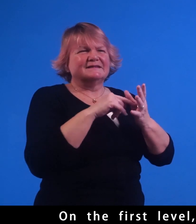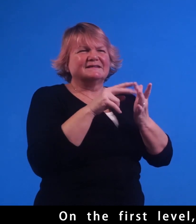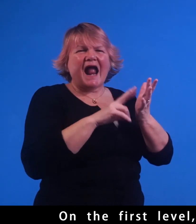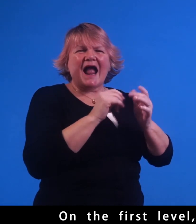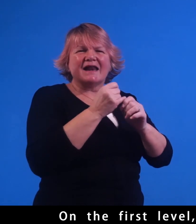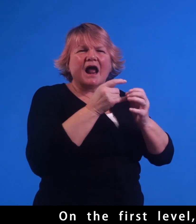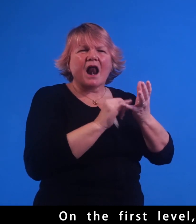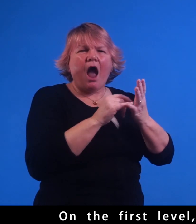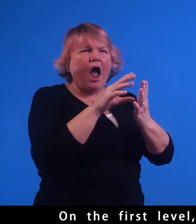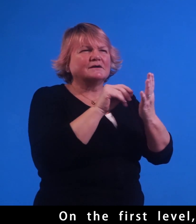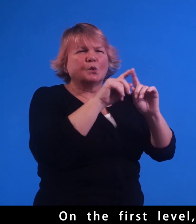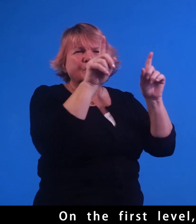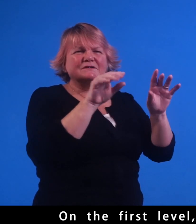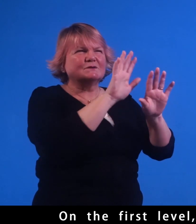glass windows